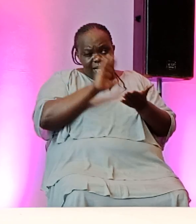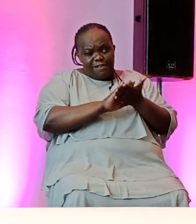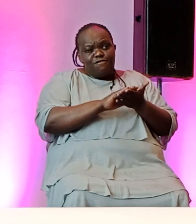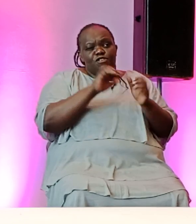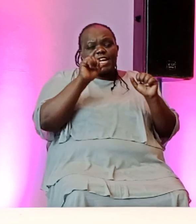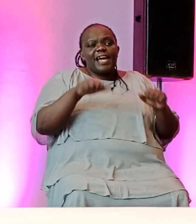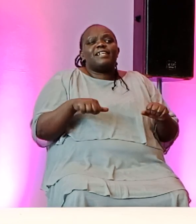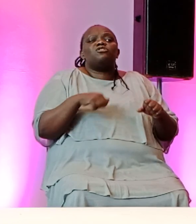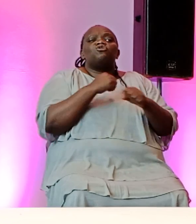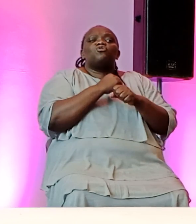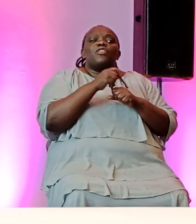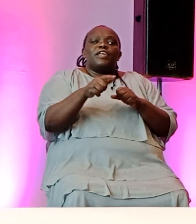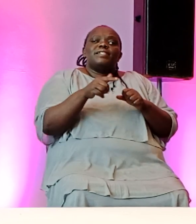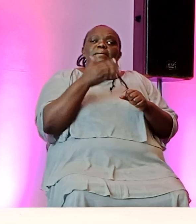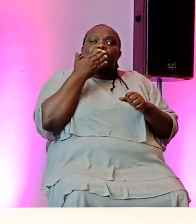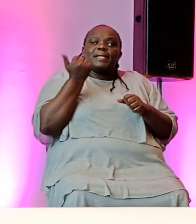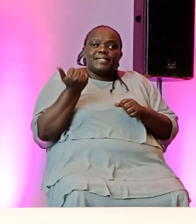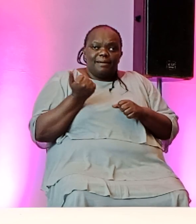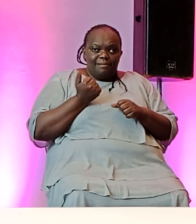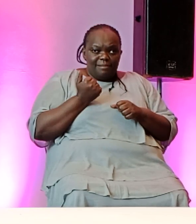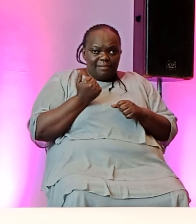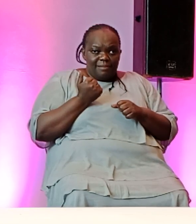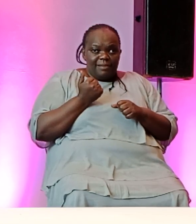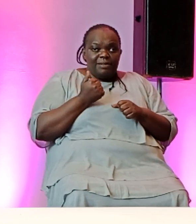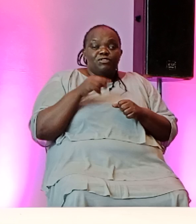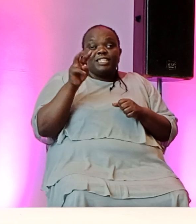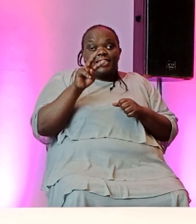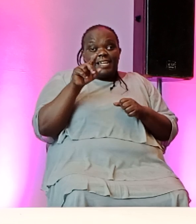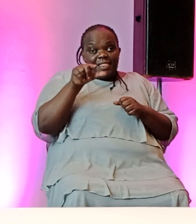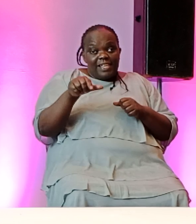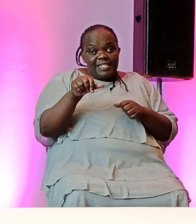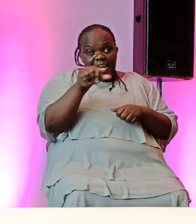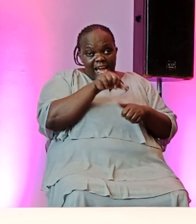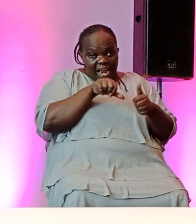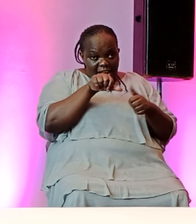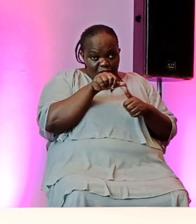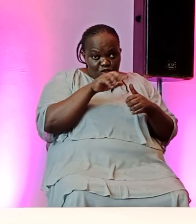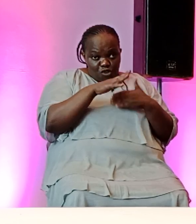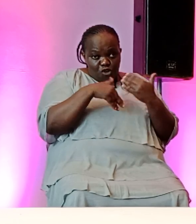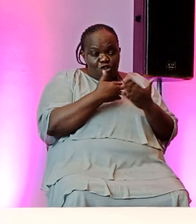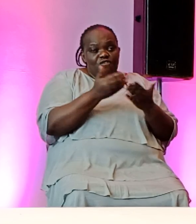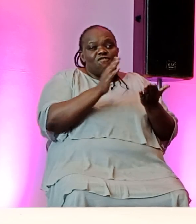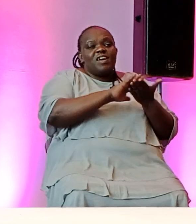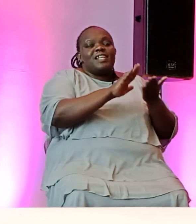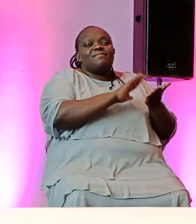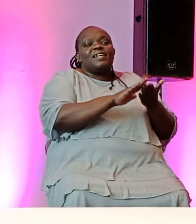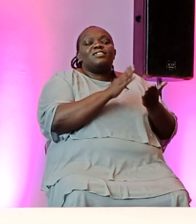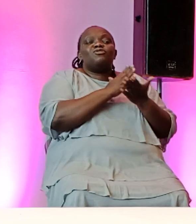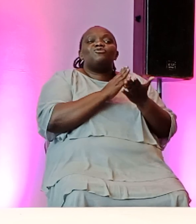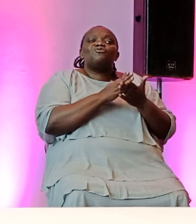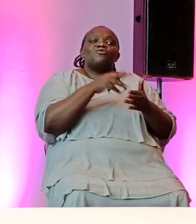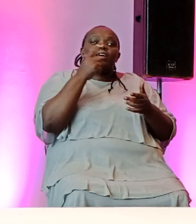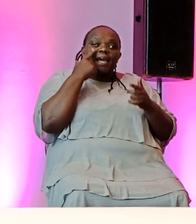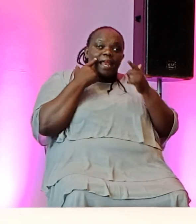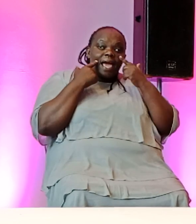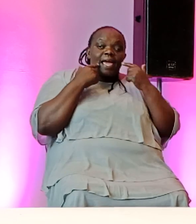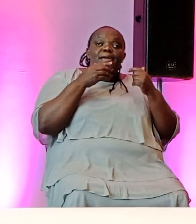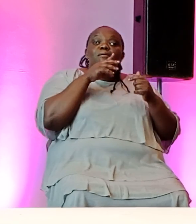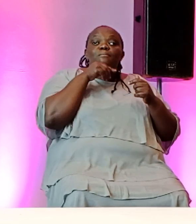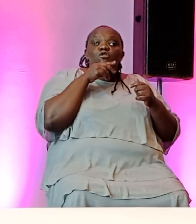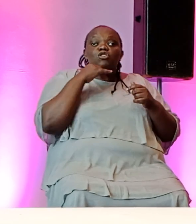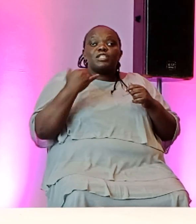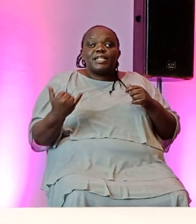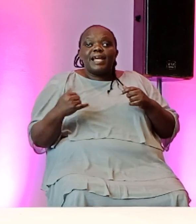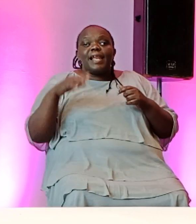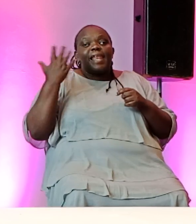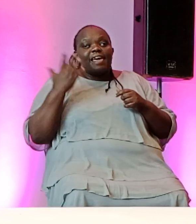can do twice as better. Yes. We've seen that around, and all of a sudden there's this outcry about the boy child,